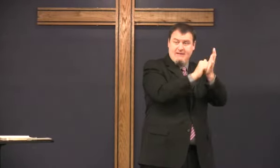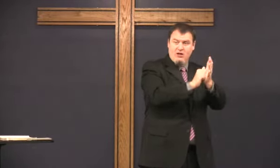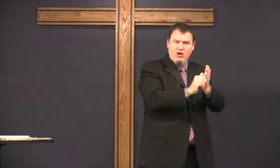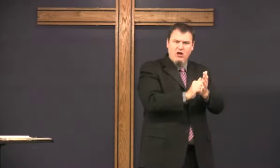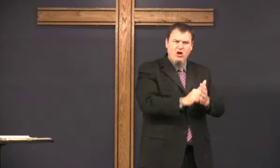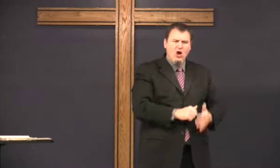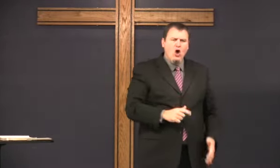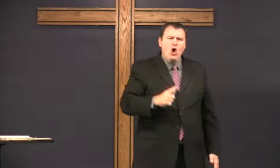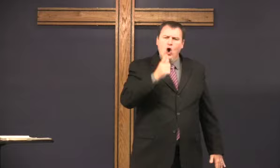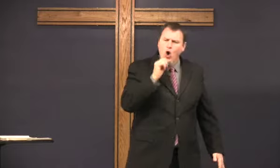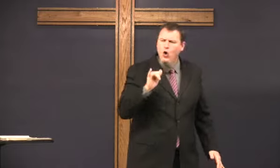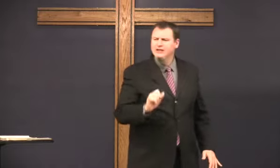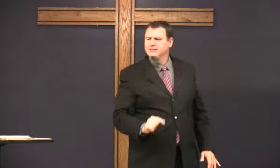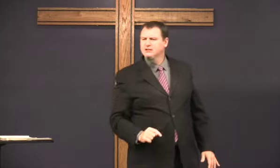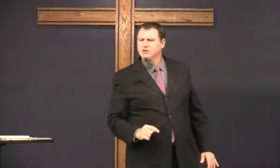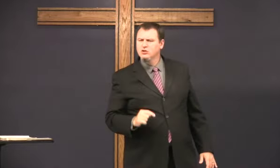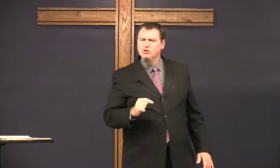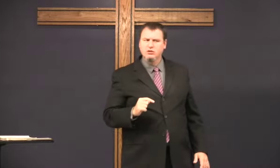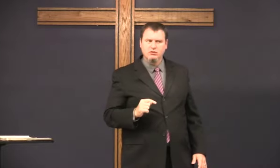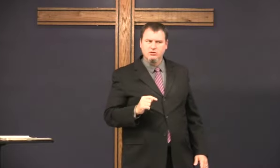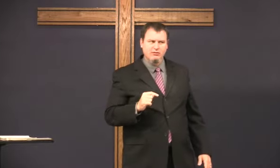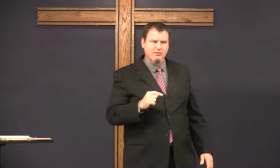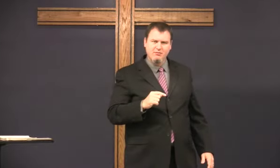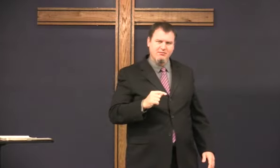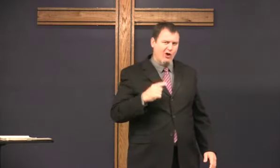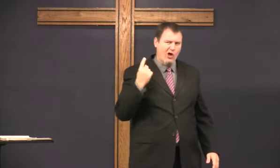knock on their doors. And they go, "Who is it?"